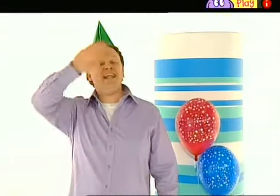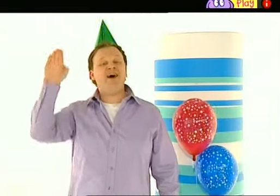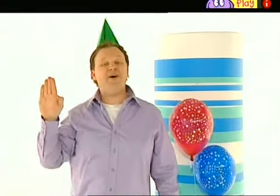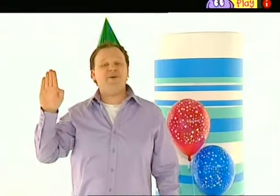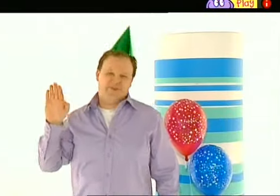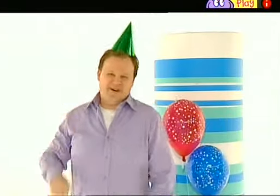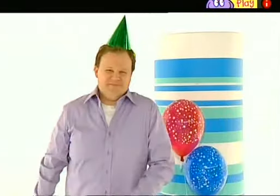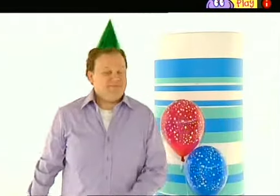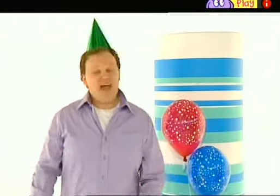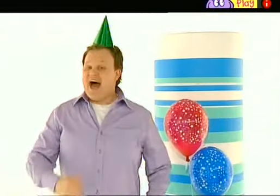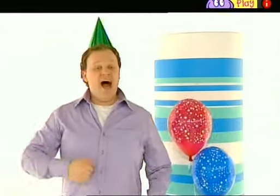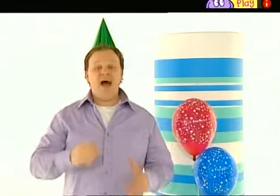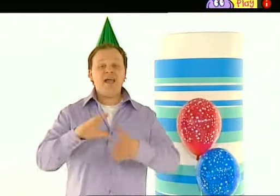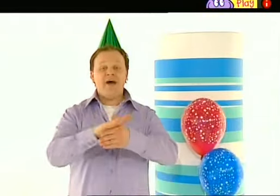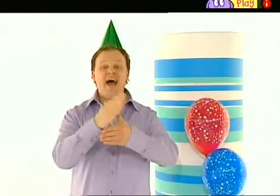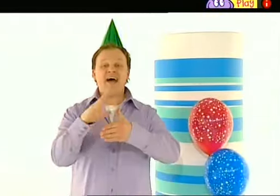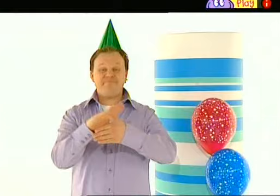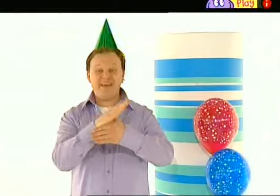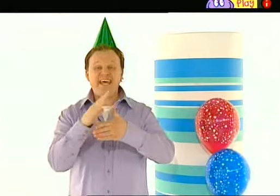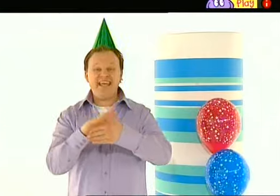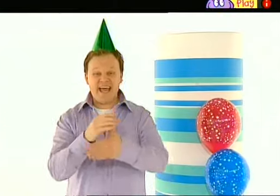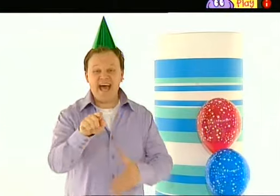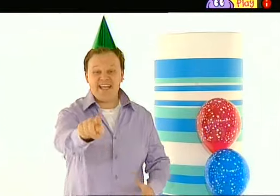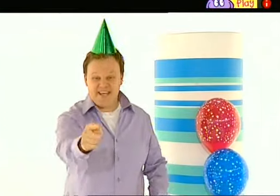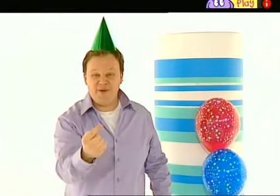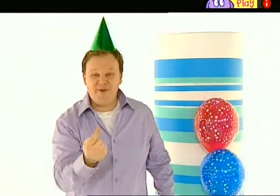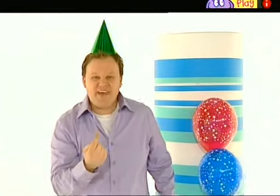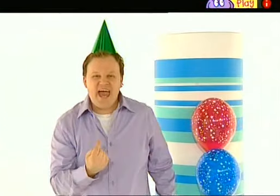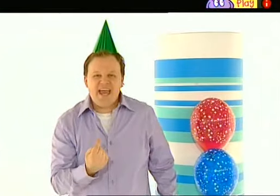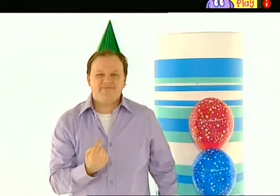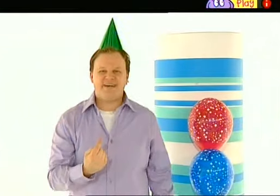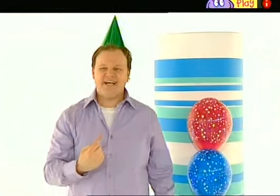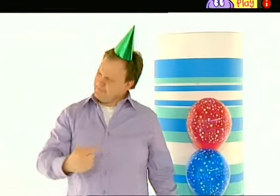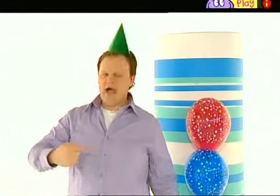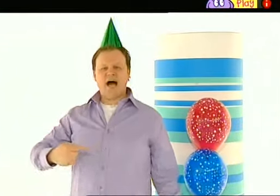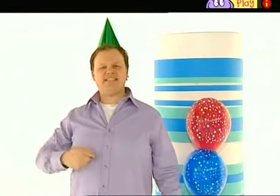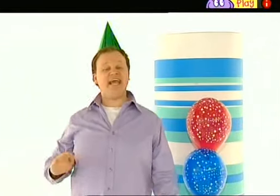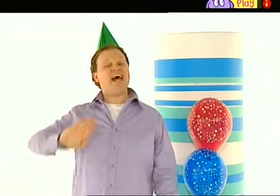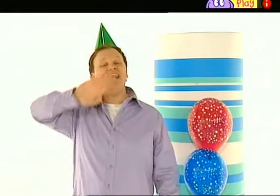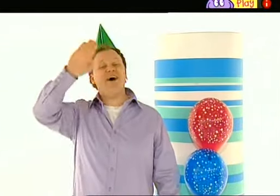hello, I'm happy that you came. I say hello,